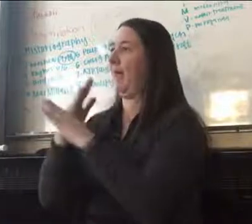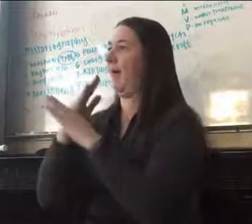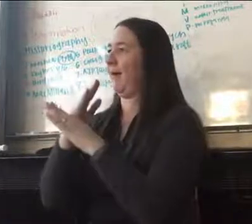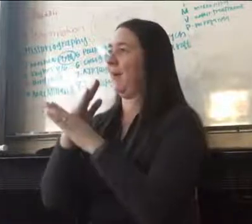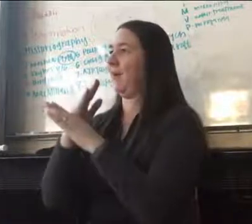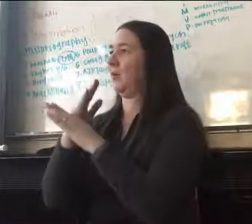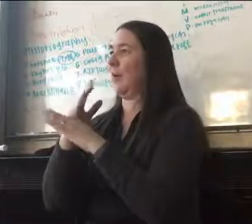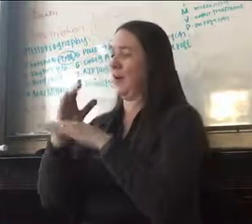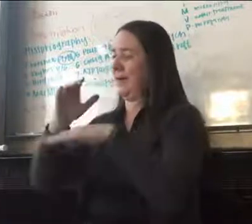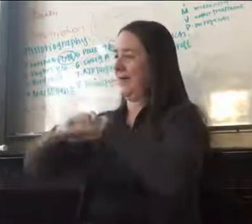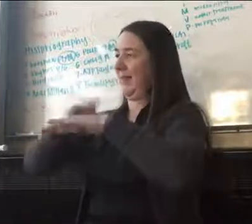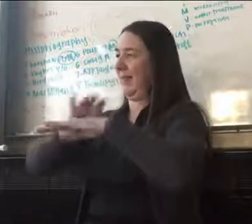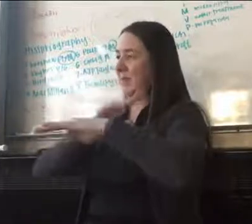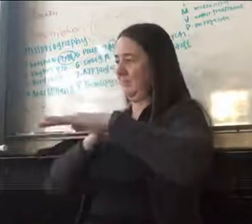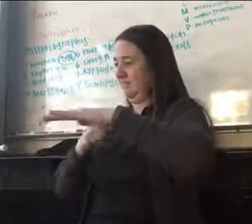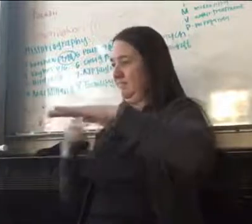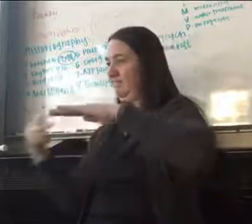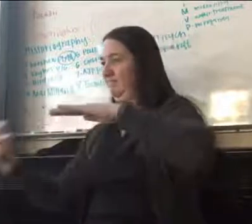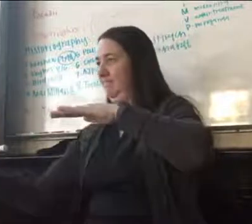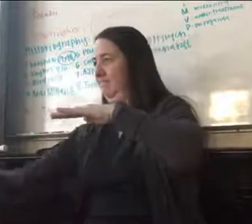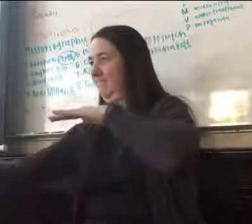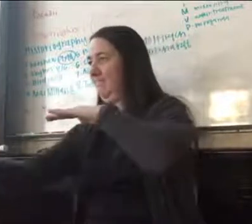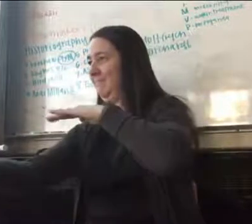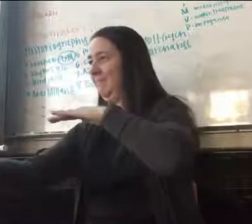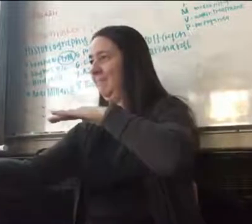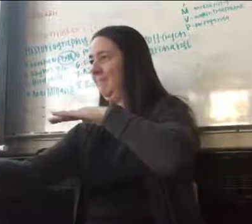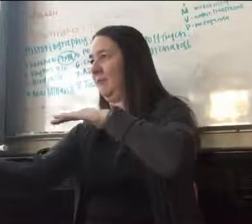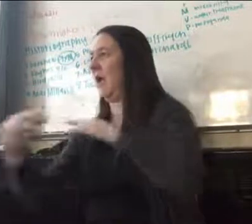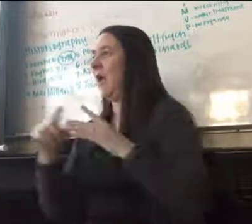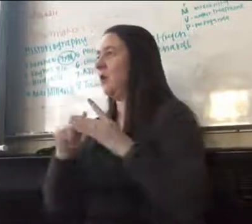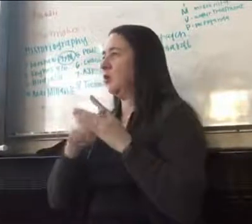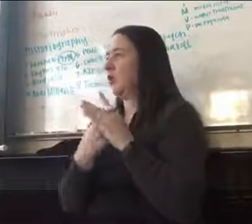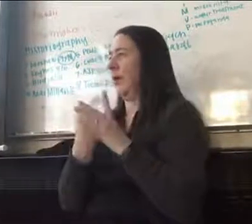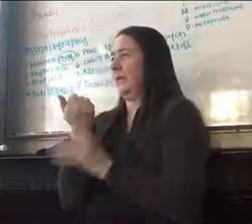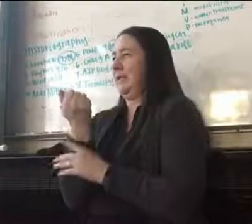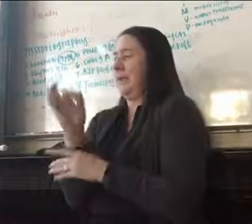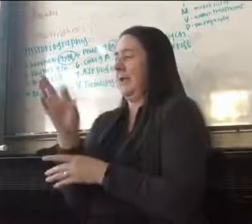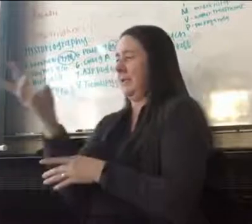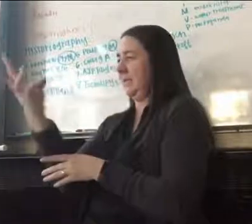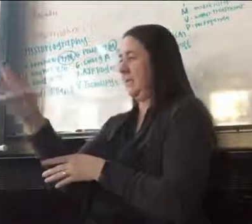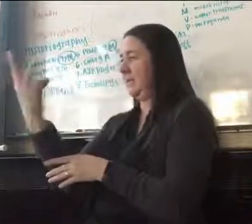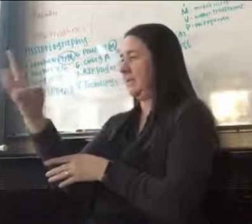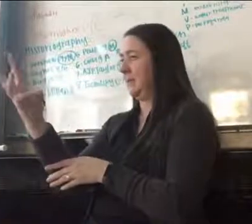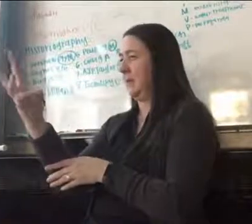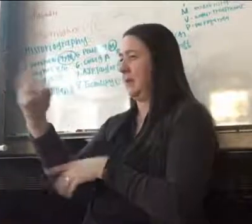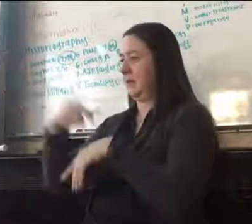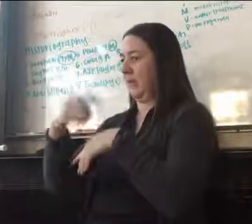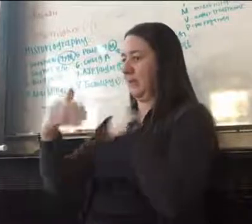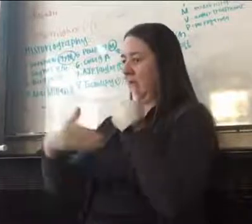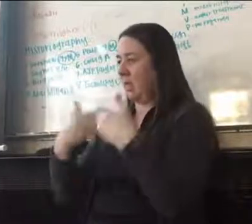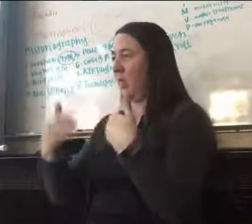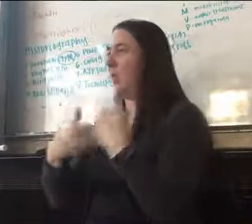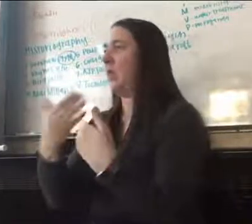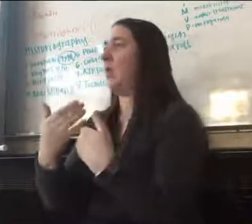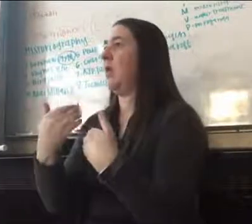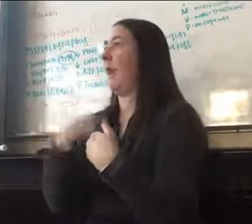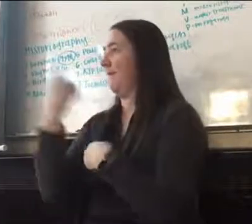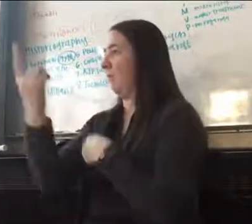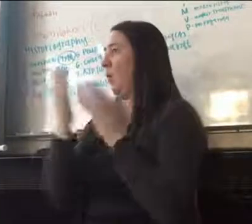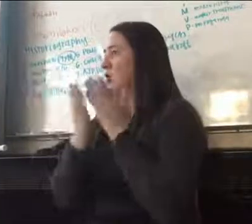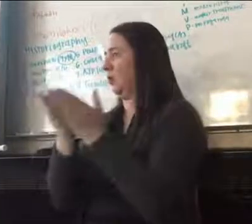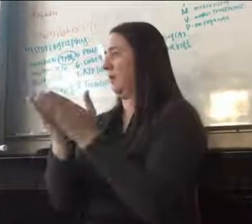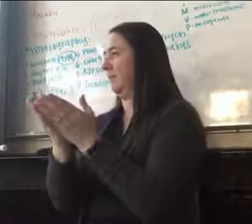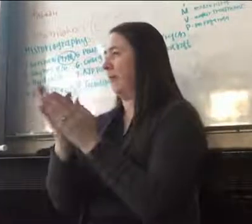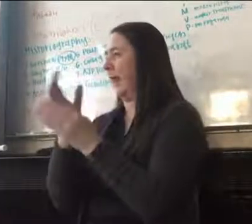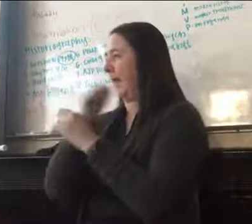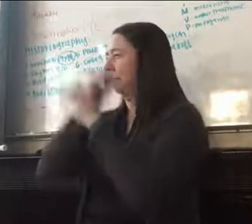England. And starting in, I believe it was 1916, as time goes on, there's a ship, which imagine